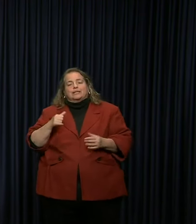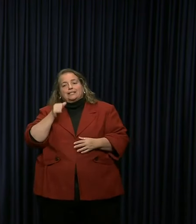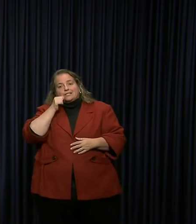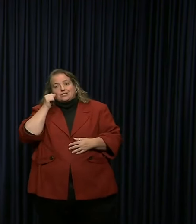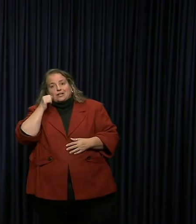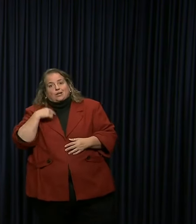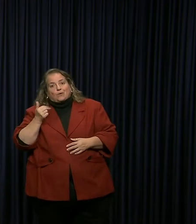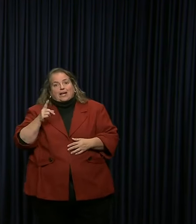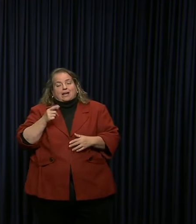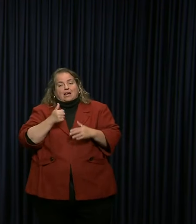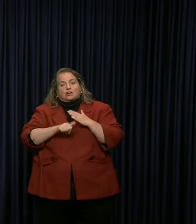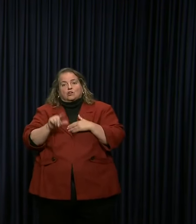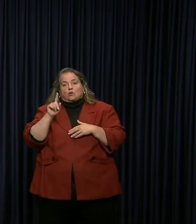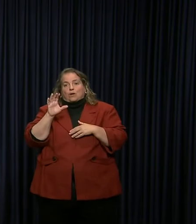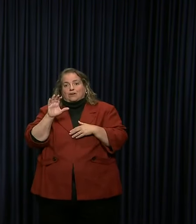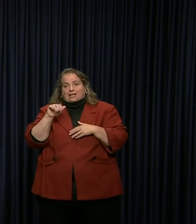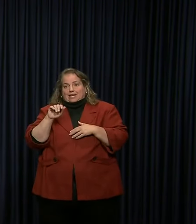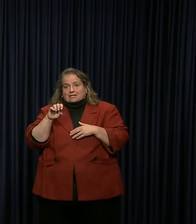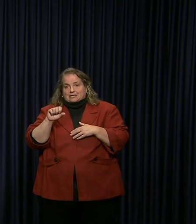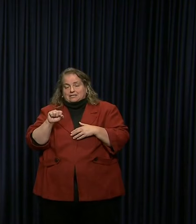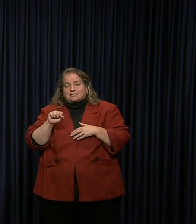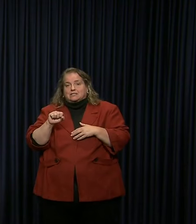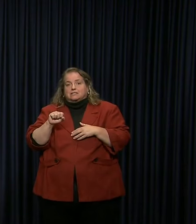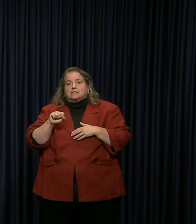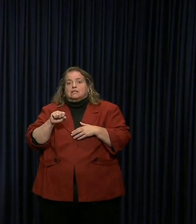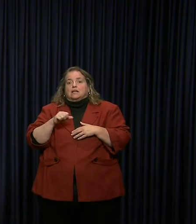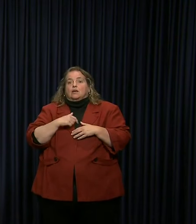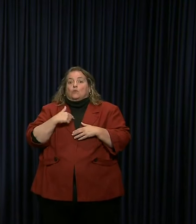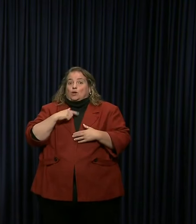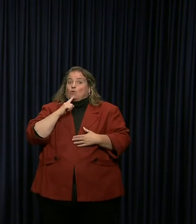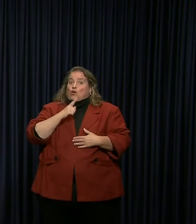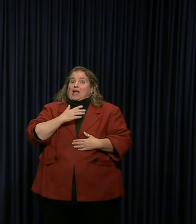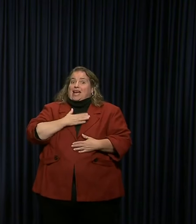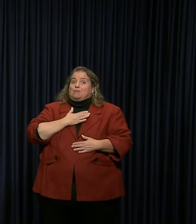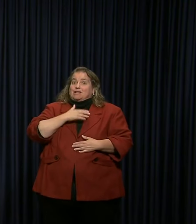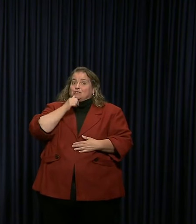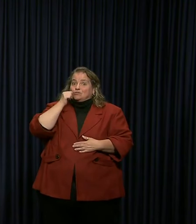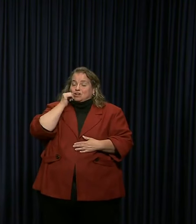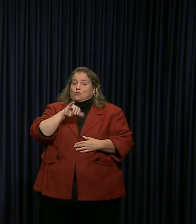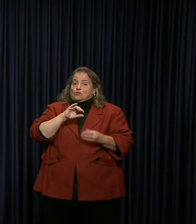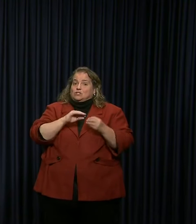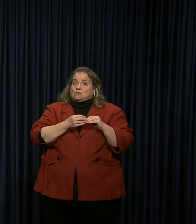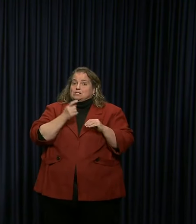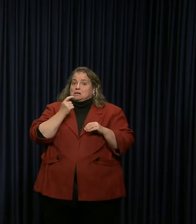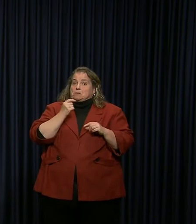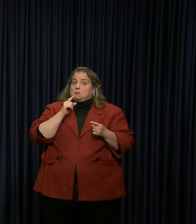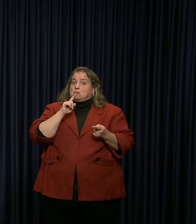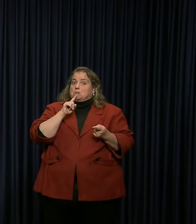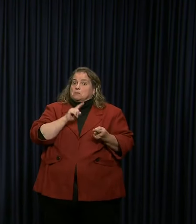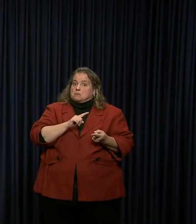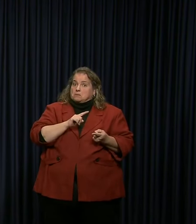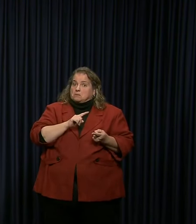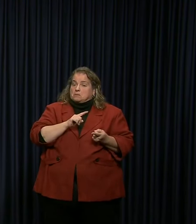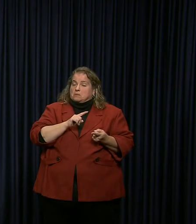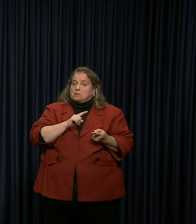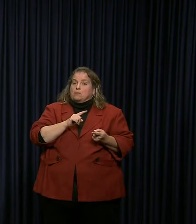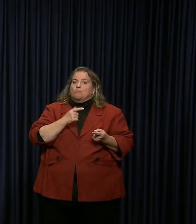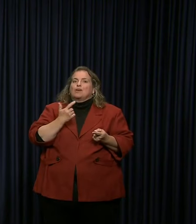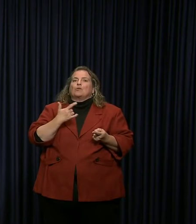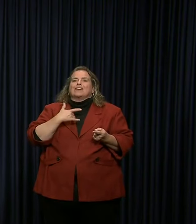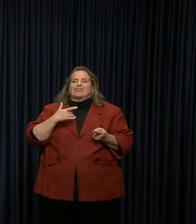we had under 100 cases, and looking at it, while we were happy that those were the numbers of the day,